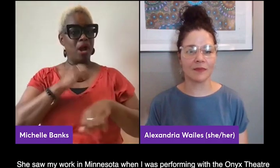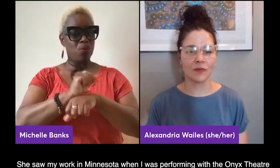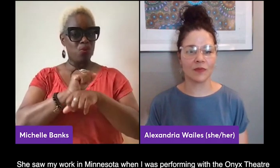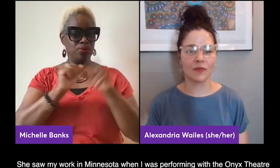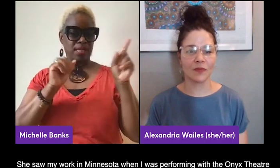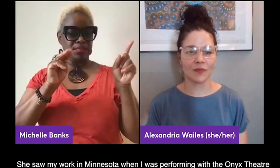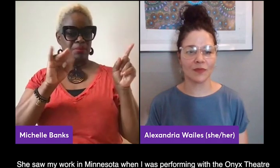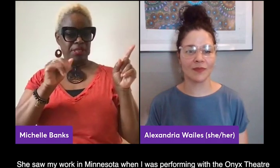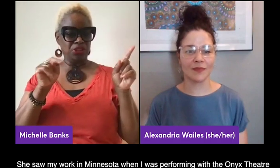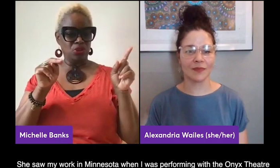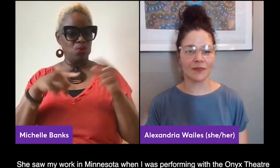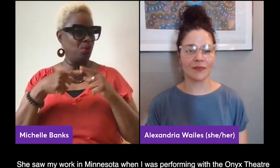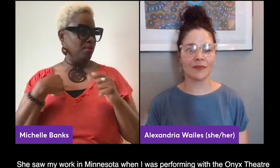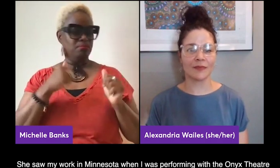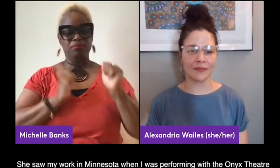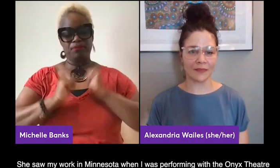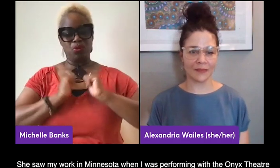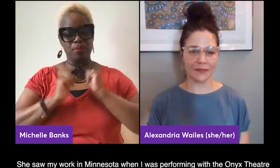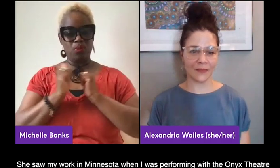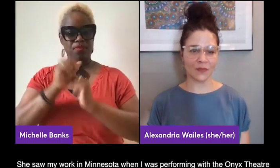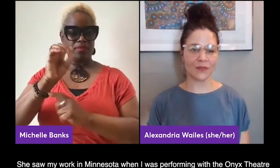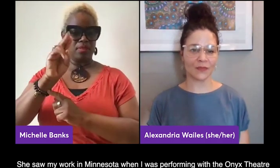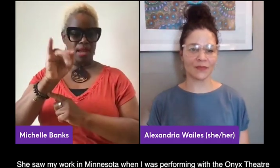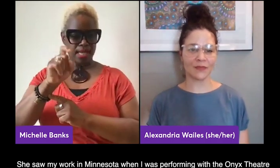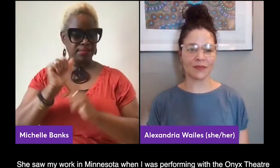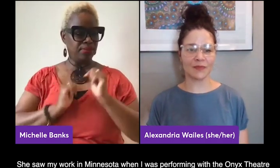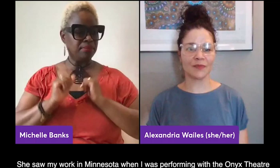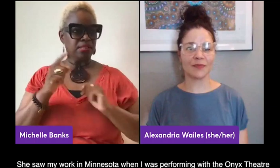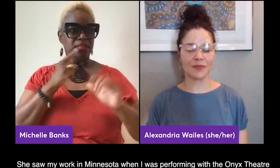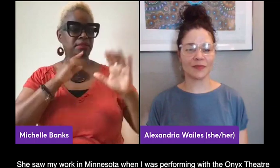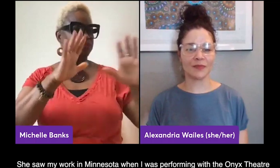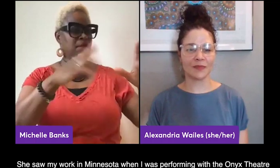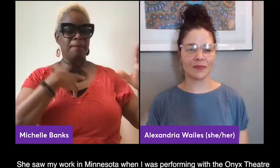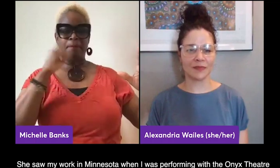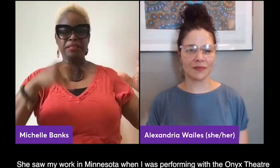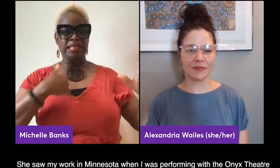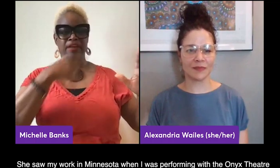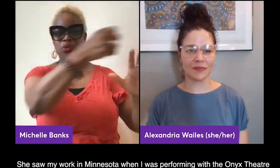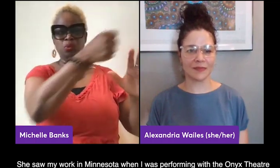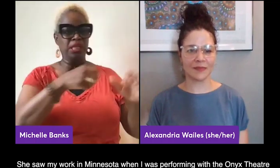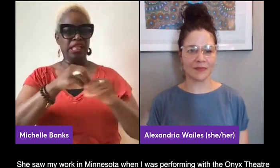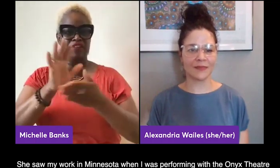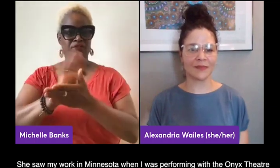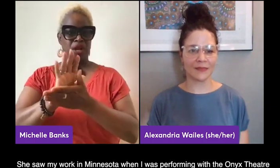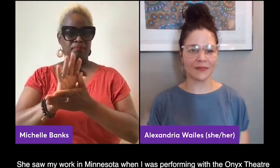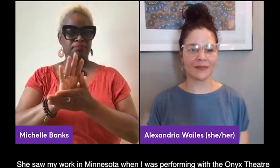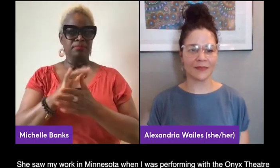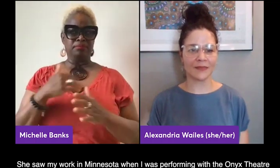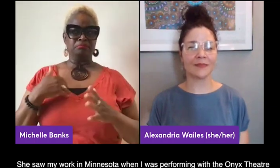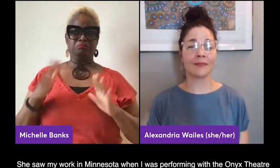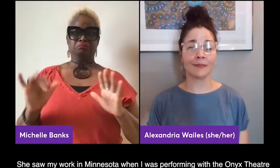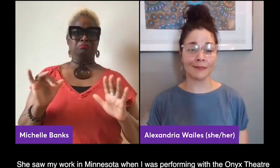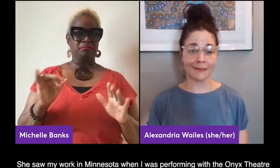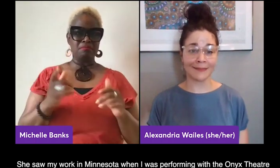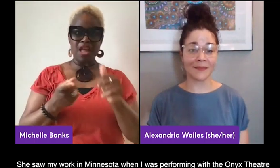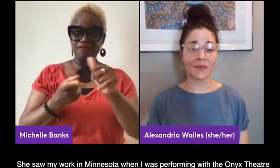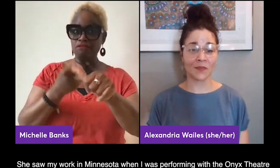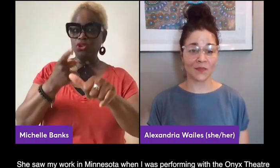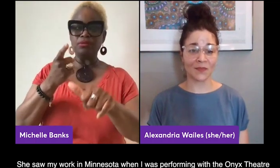She saw my work in Minnesota when I was performing with the Onyx Theater Company and said she had to have me in her film.